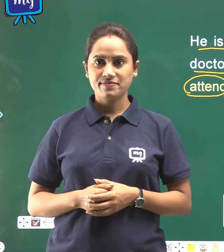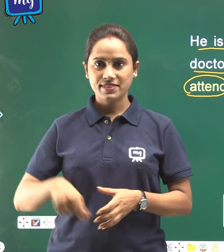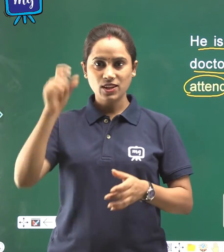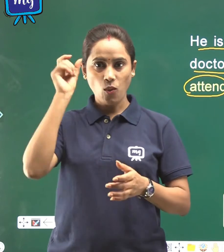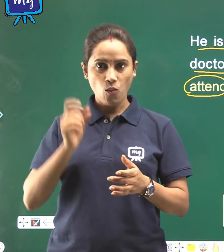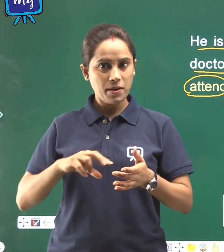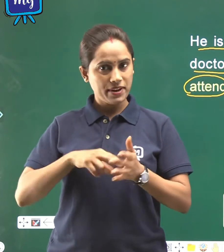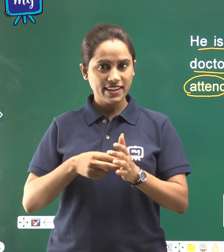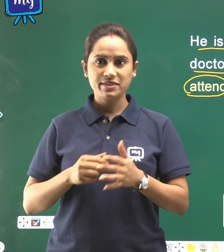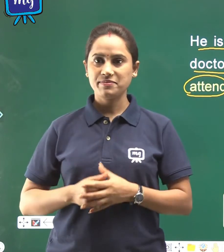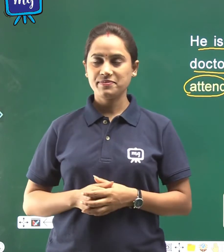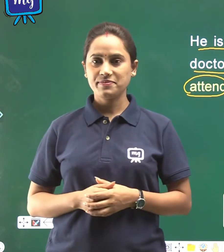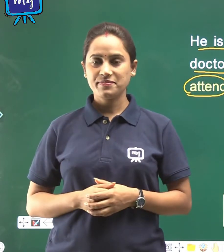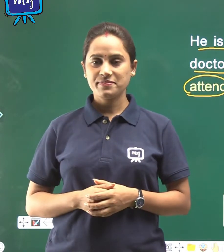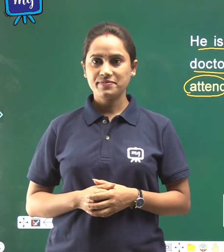Word meaning: